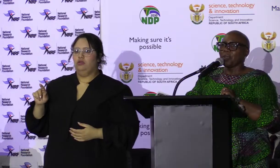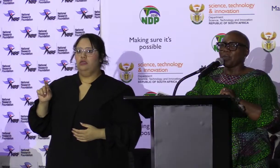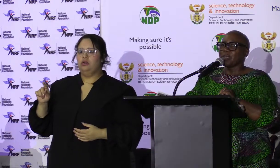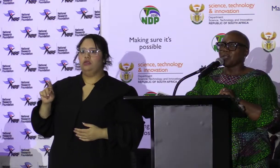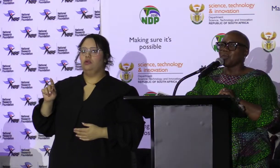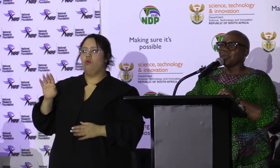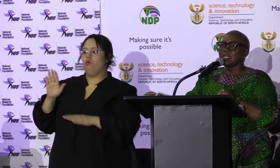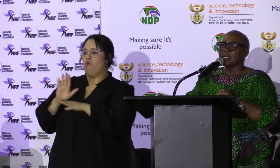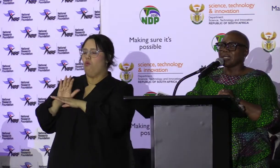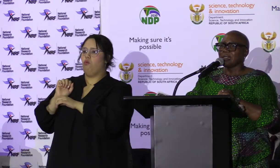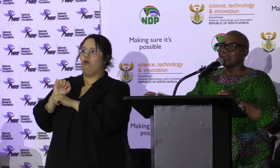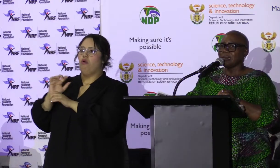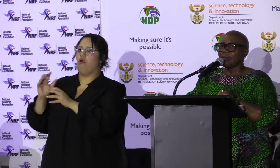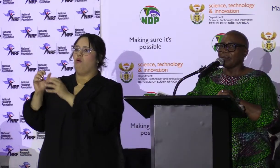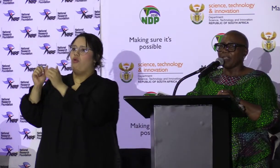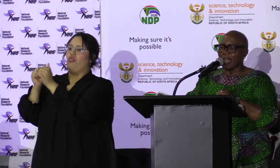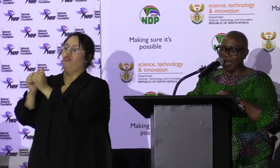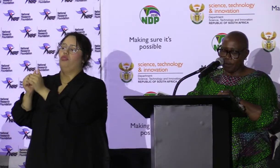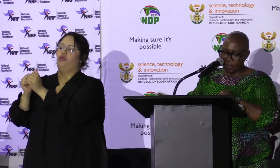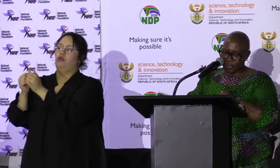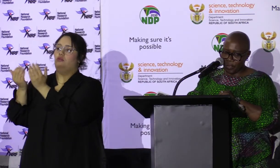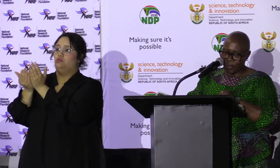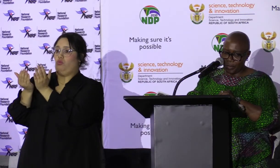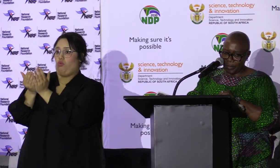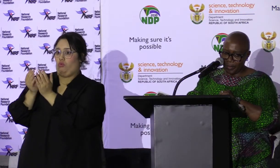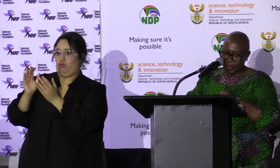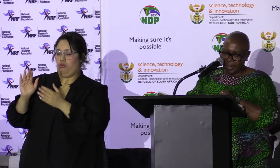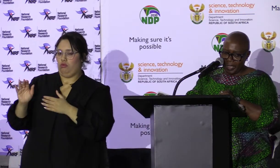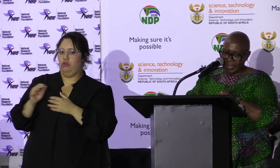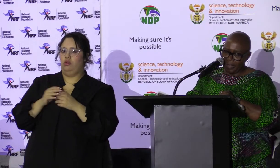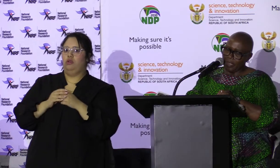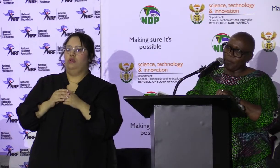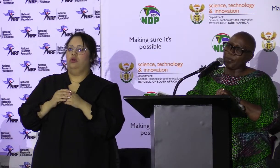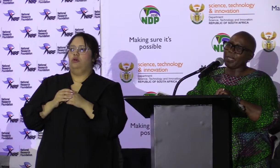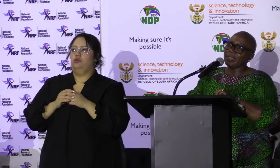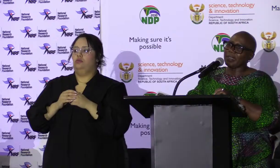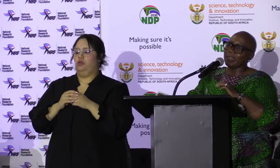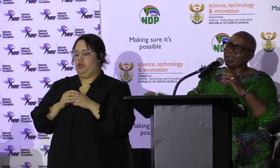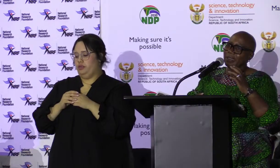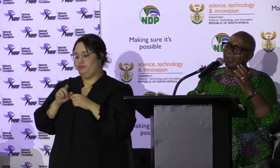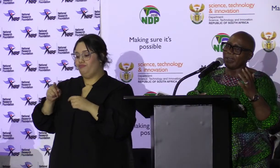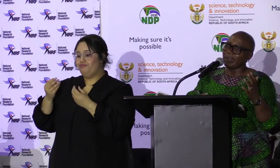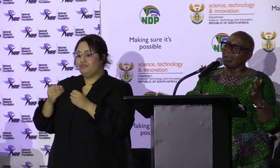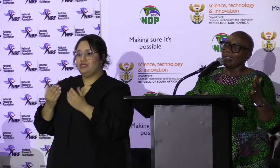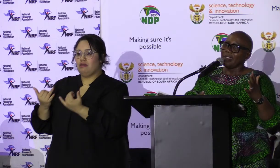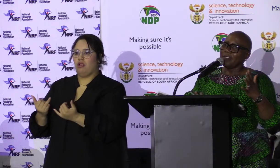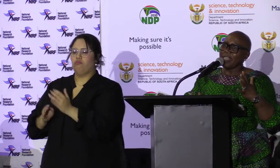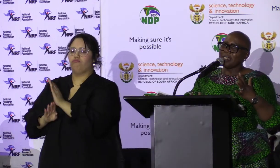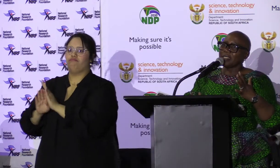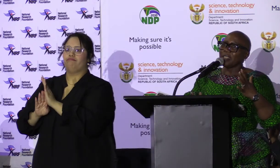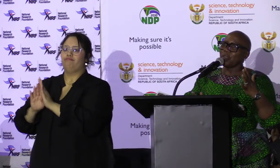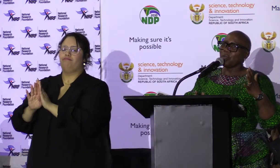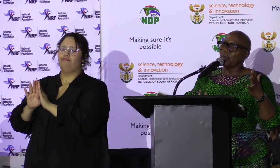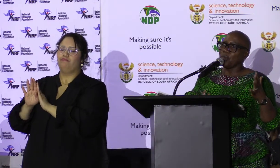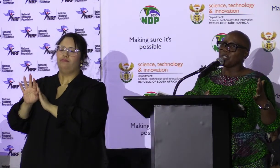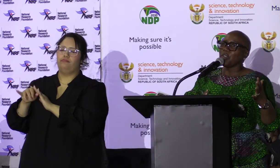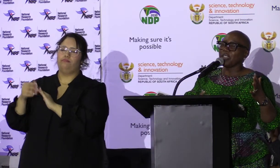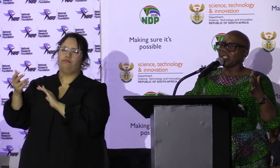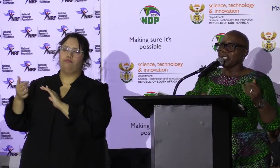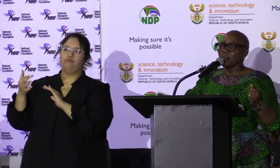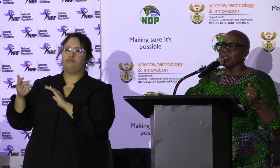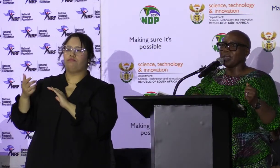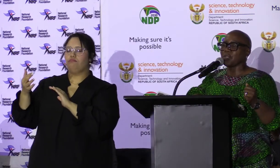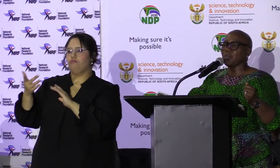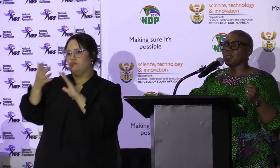they are working with schools. They are also developing that